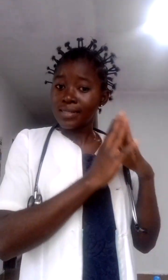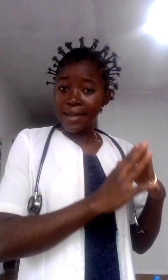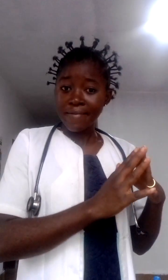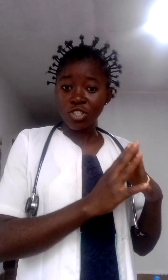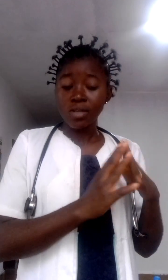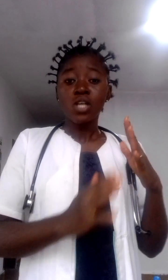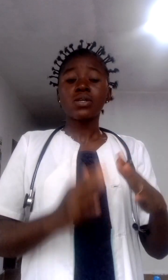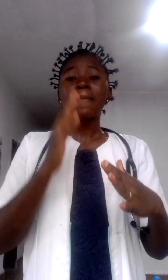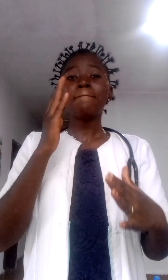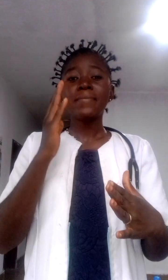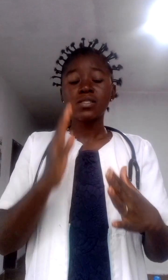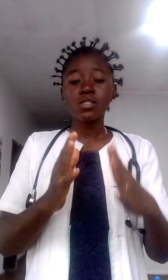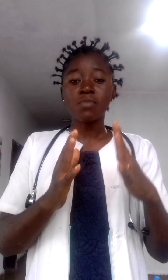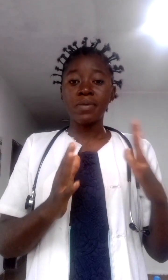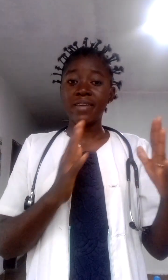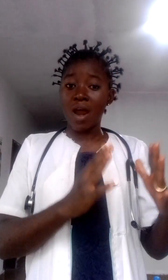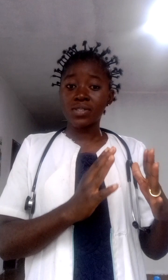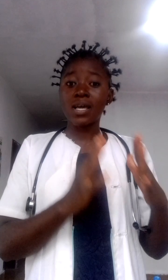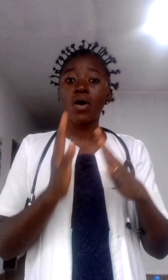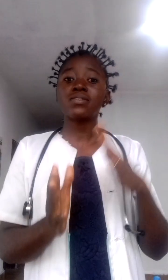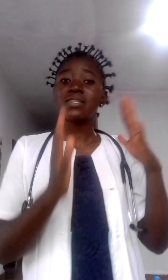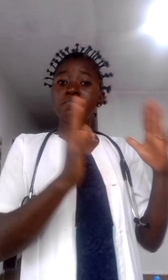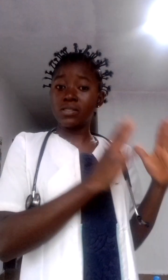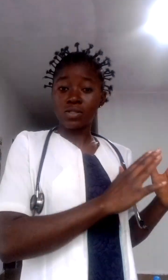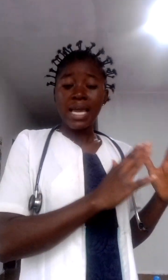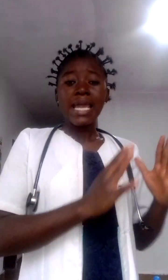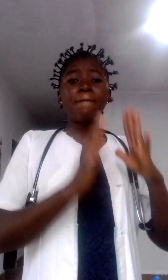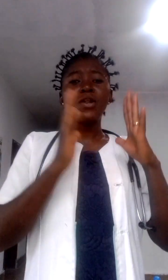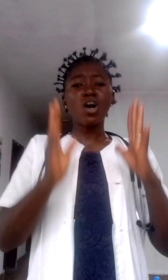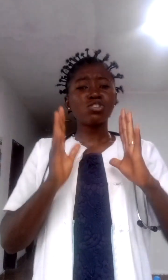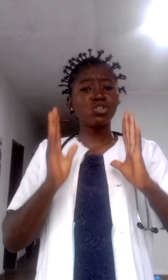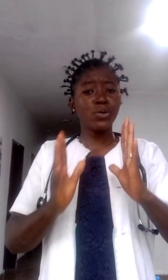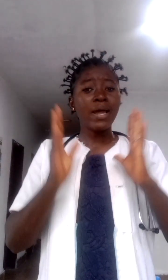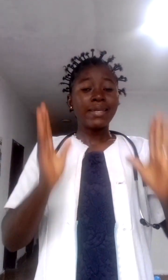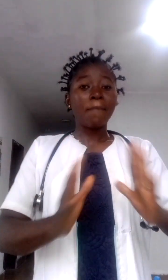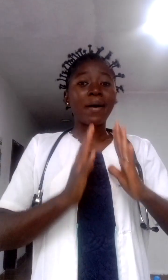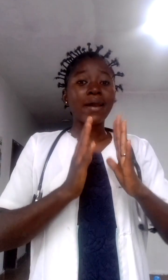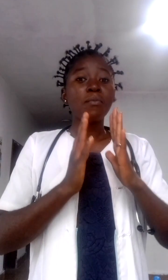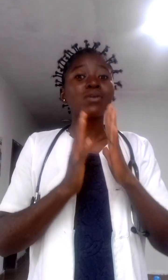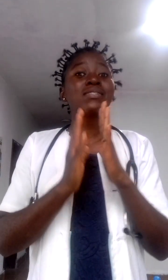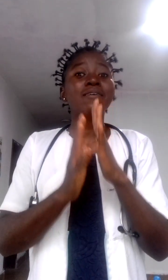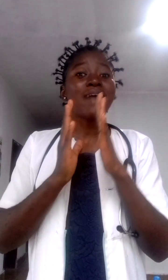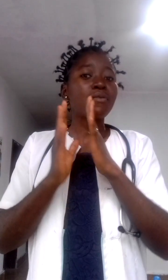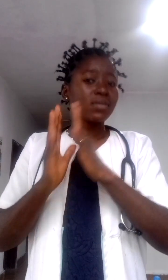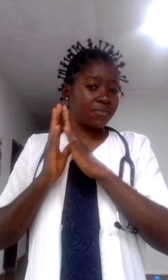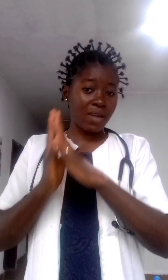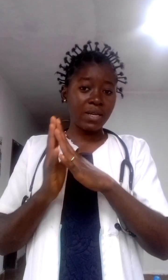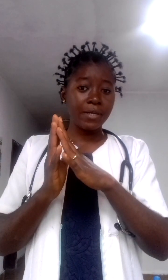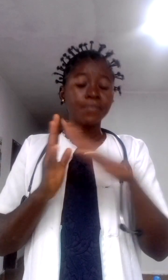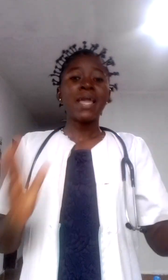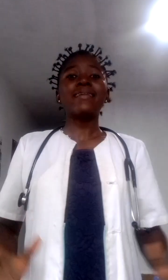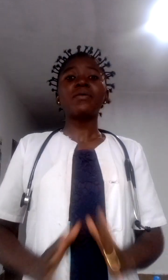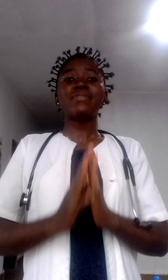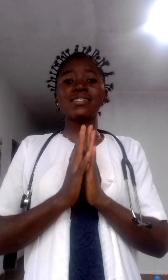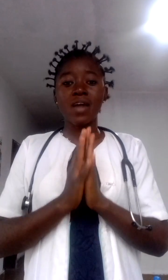the infection. So the measles mobile virus that causes the measles, it belongs to the paramoxilvirus family. And now this